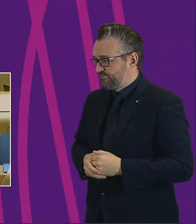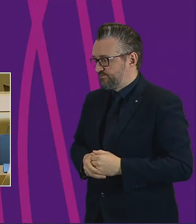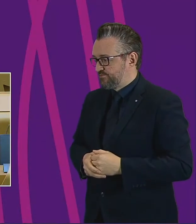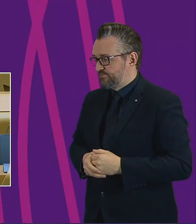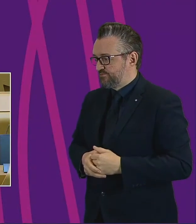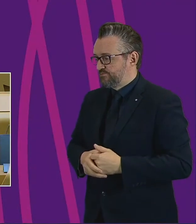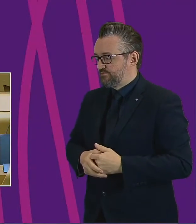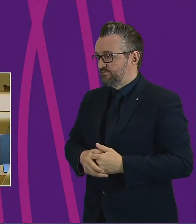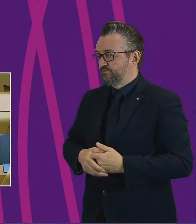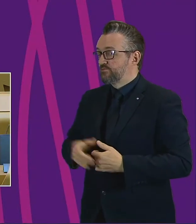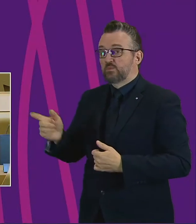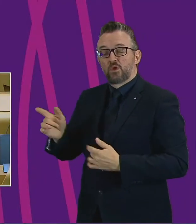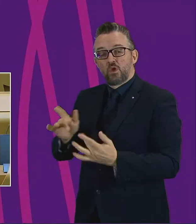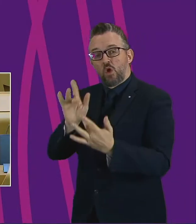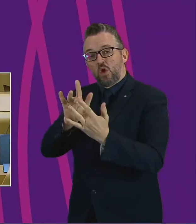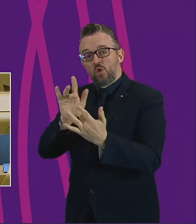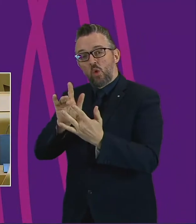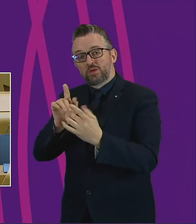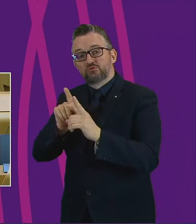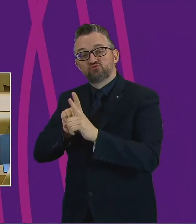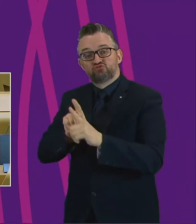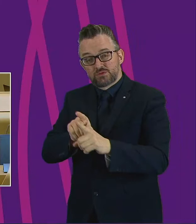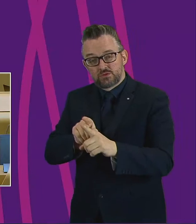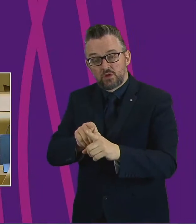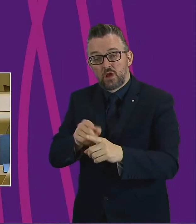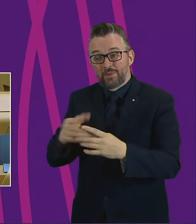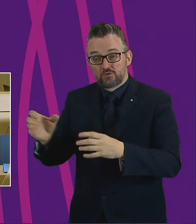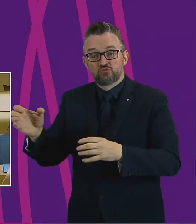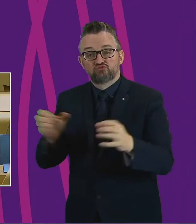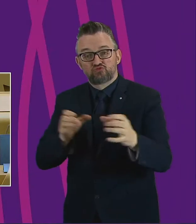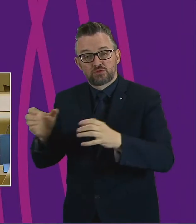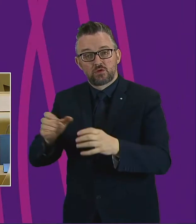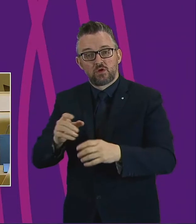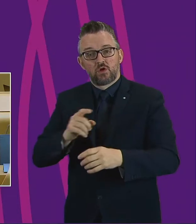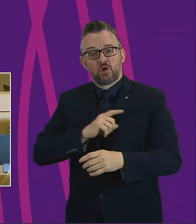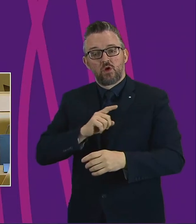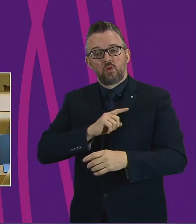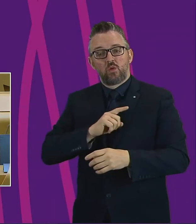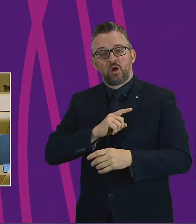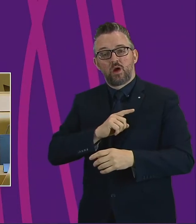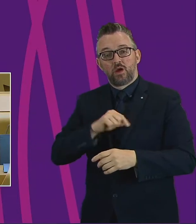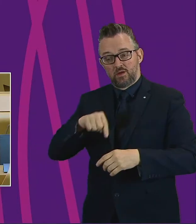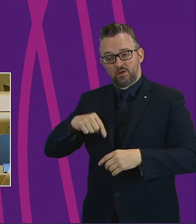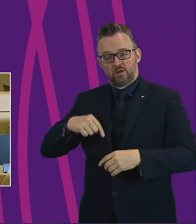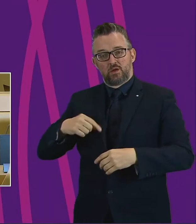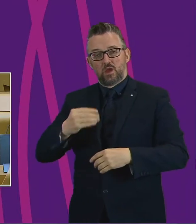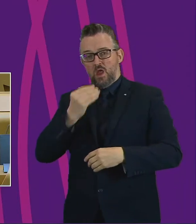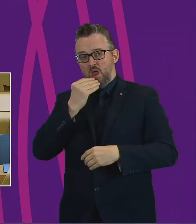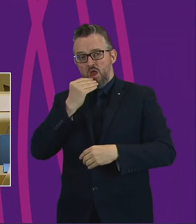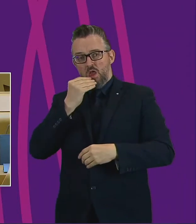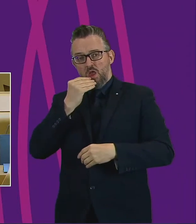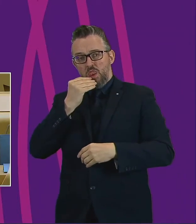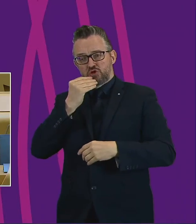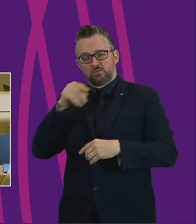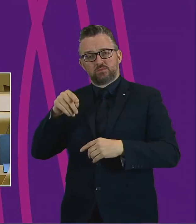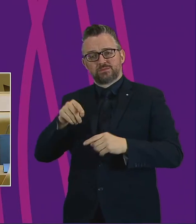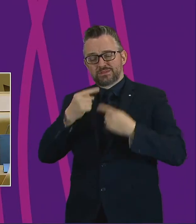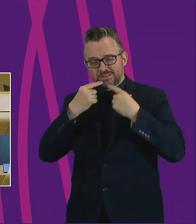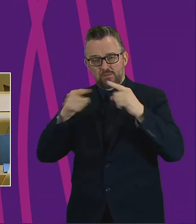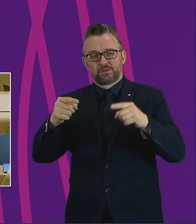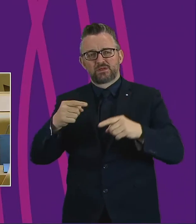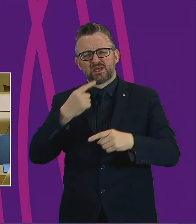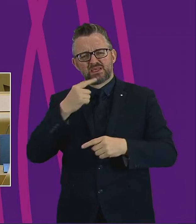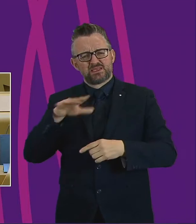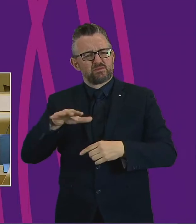Contact tracers have actually been recruited, because at the statement this lunchtime, the First Minister suggested